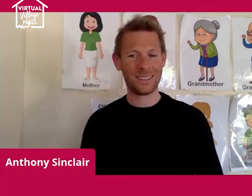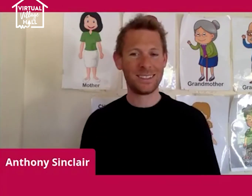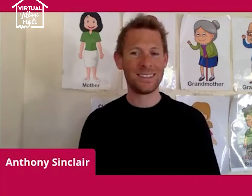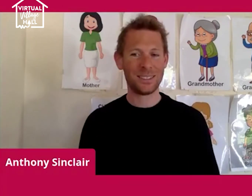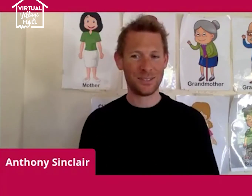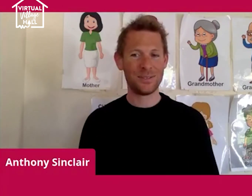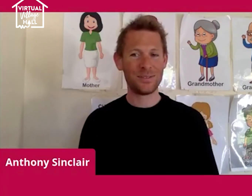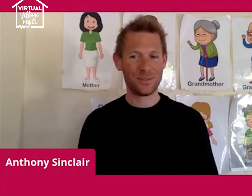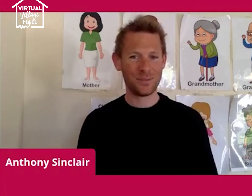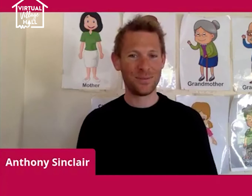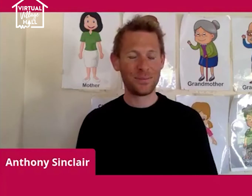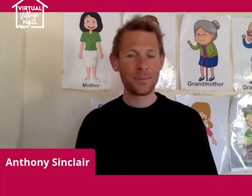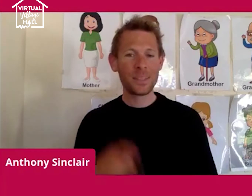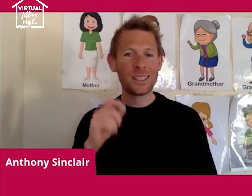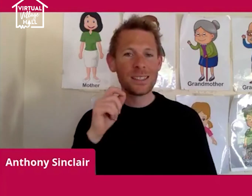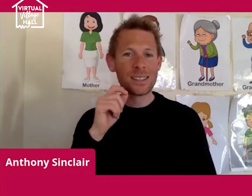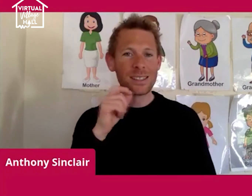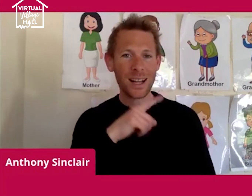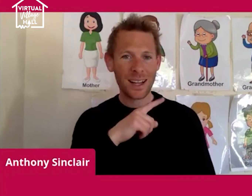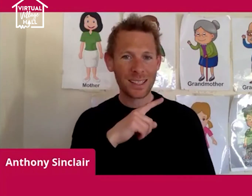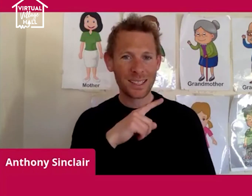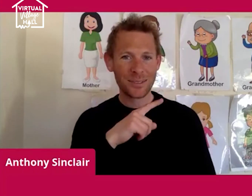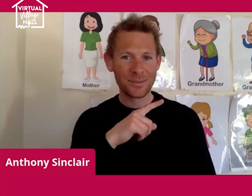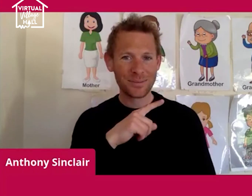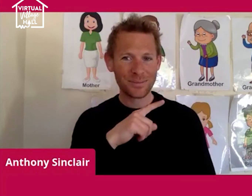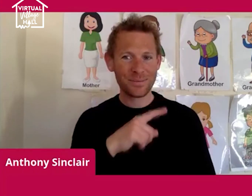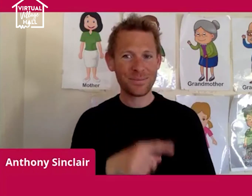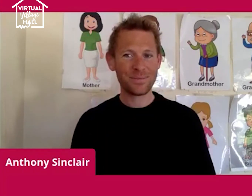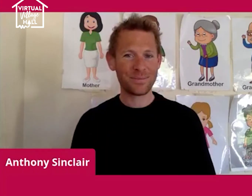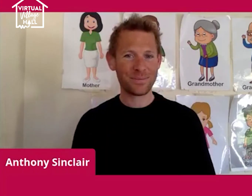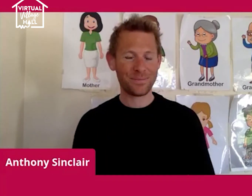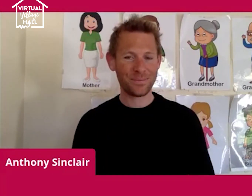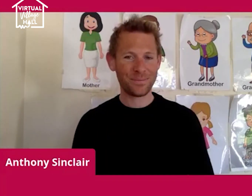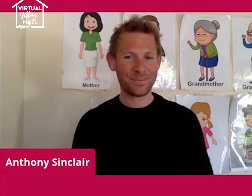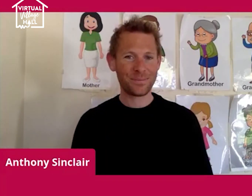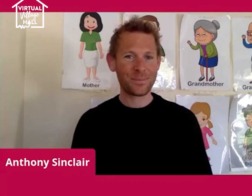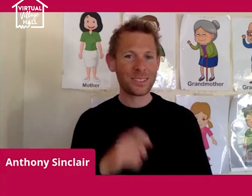And then the rest of the UK, son.